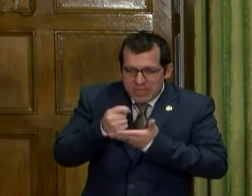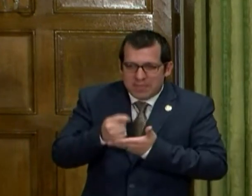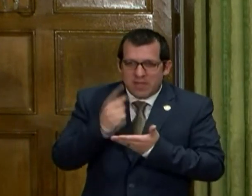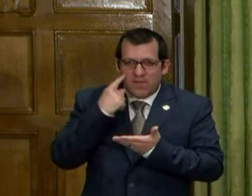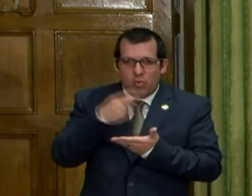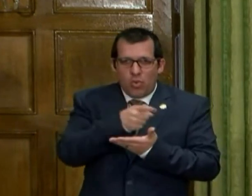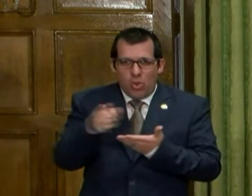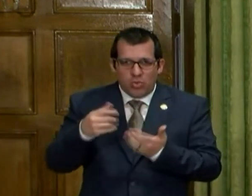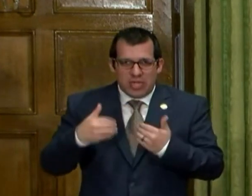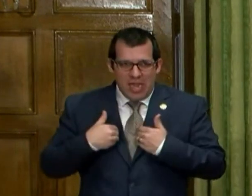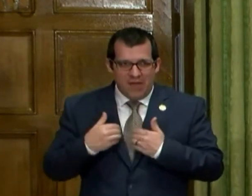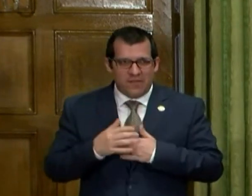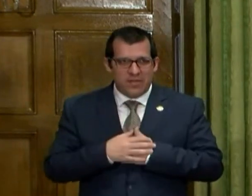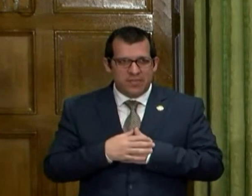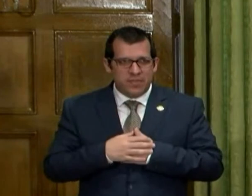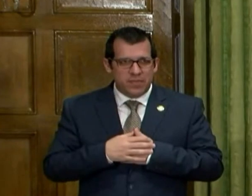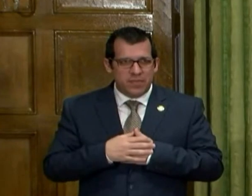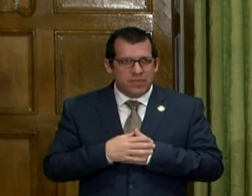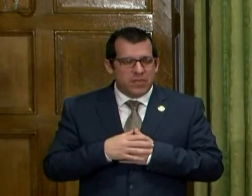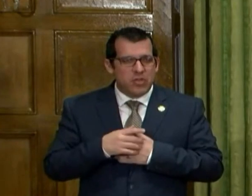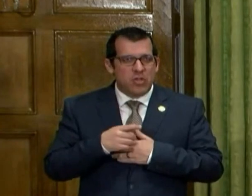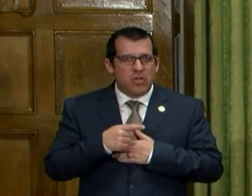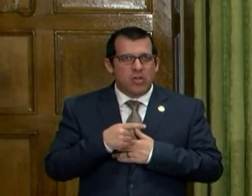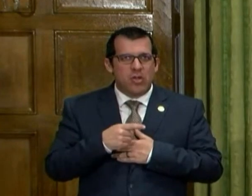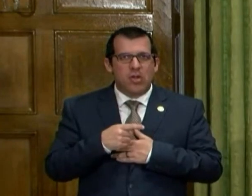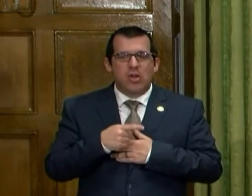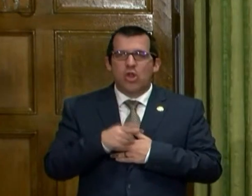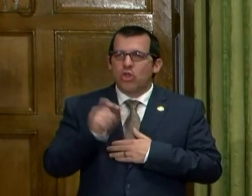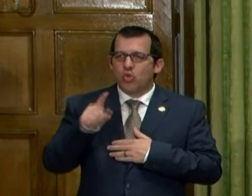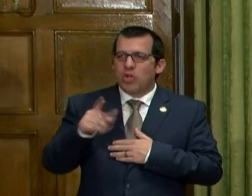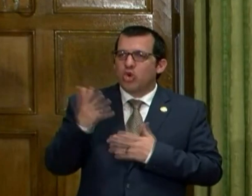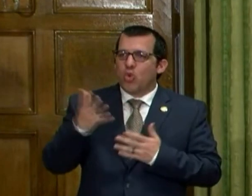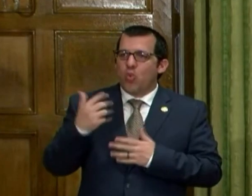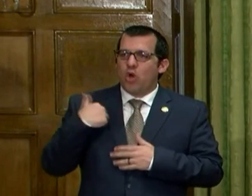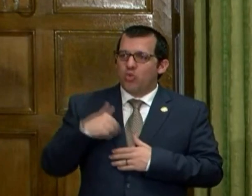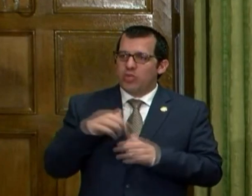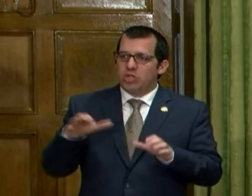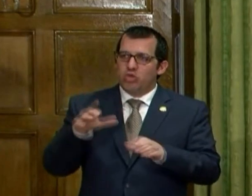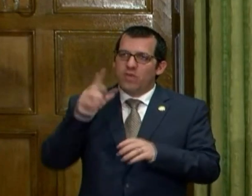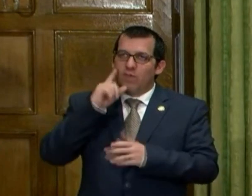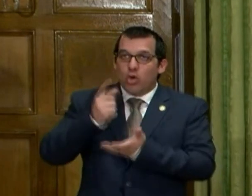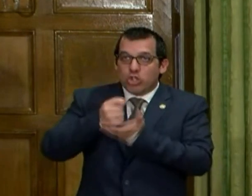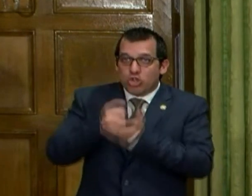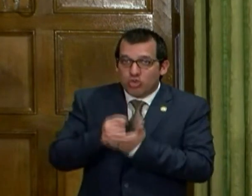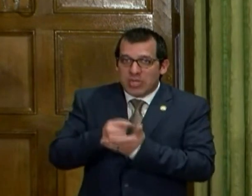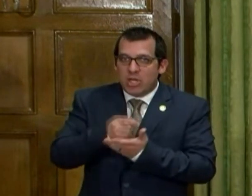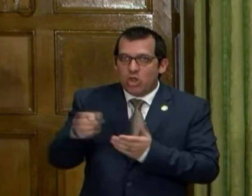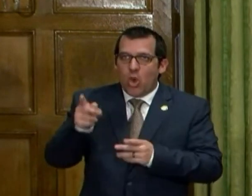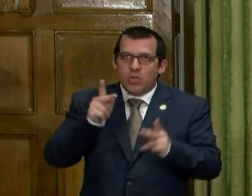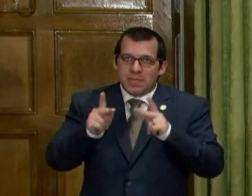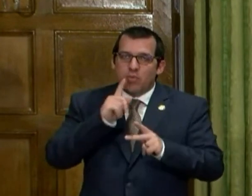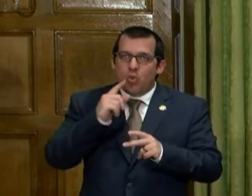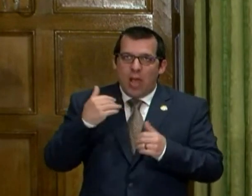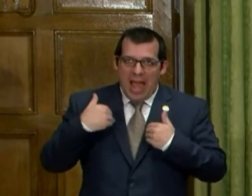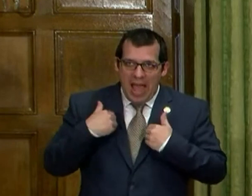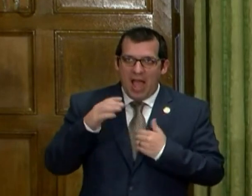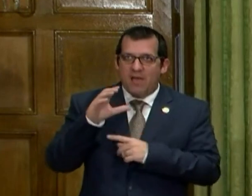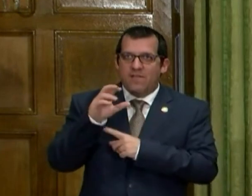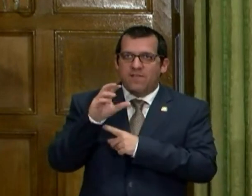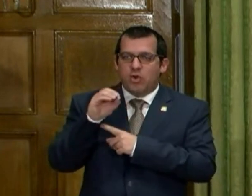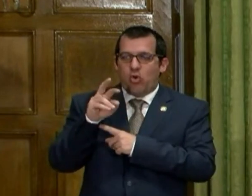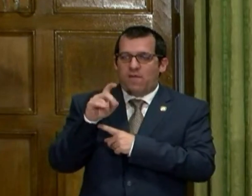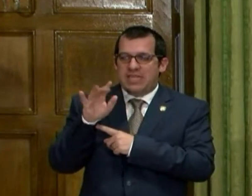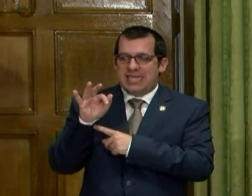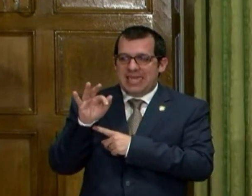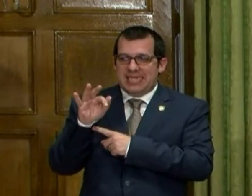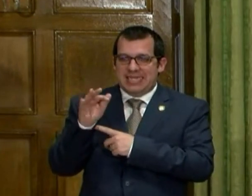are suffering from COVID-19? Yes, the question is, what do we do to treat people who have COVID-19 infection? There